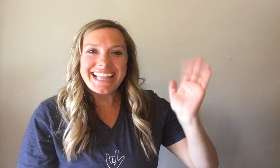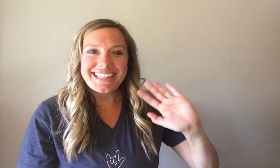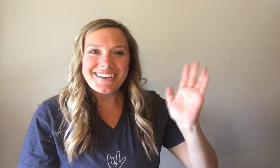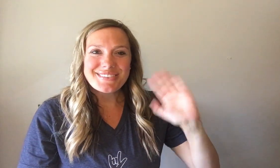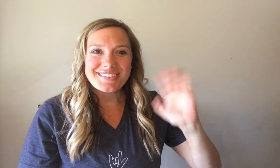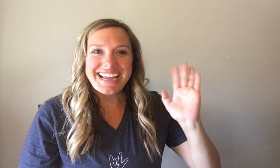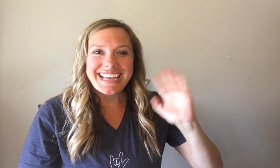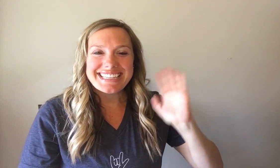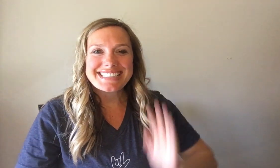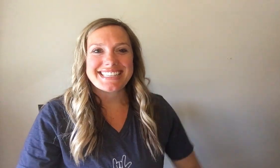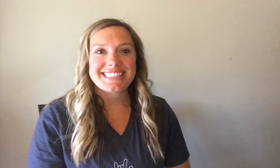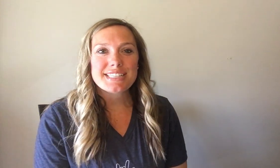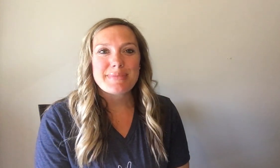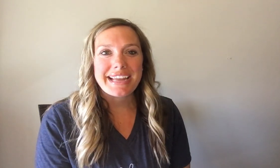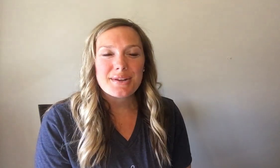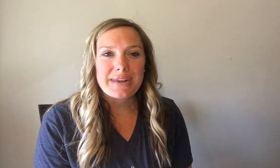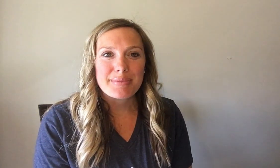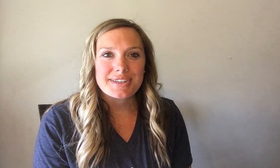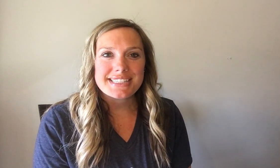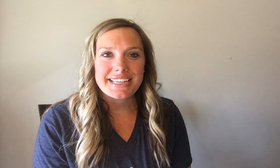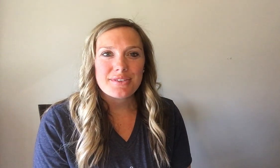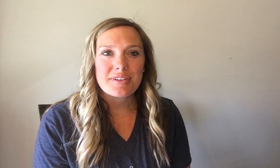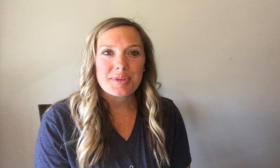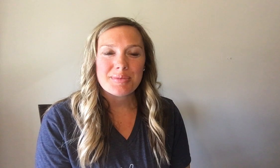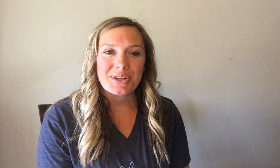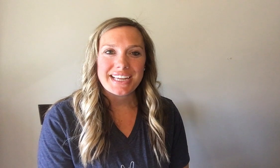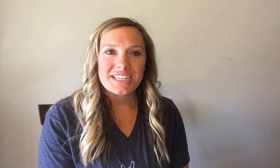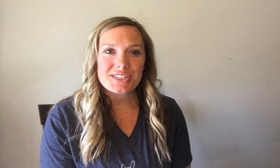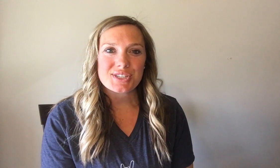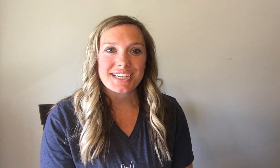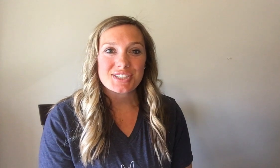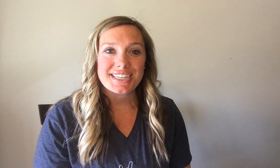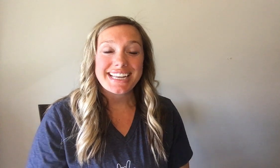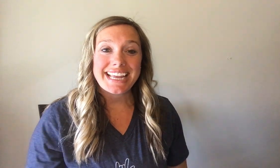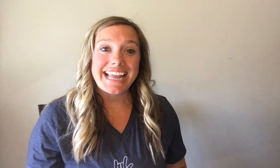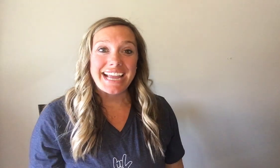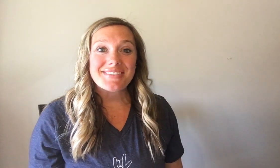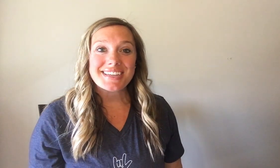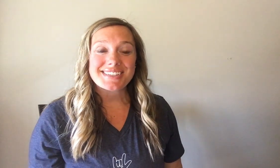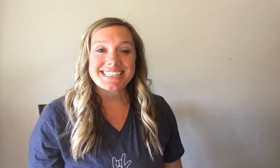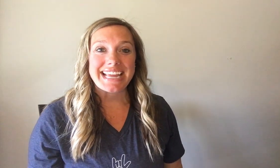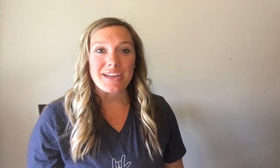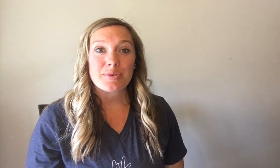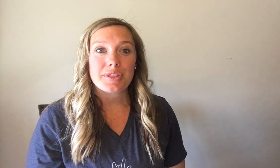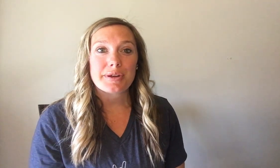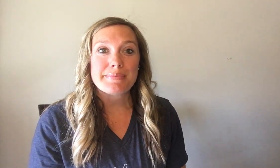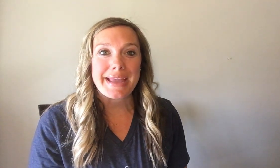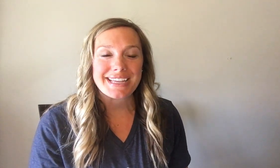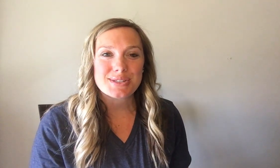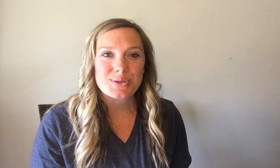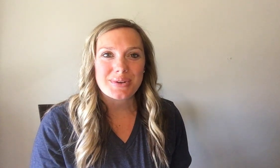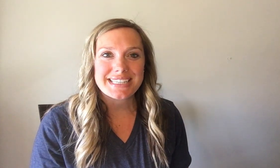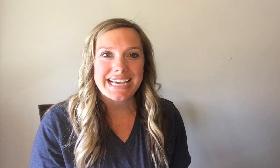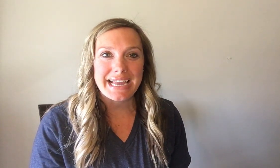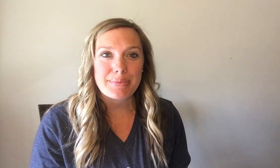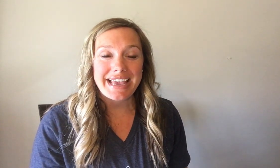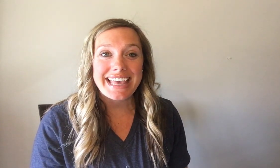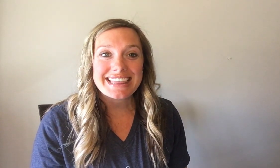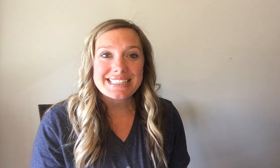Hello friends, this is Megan Robertson from Communication Junction, and I'm here today with your May story time. And this